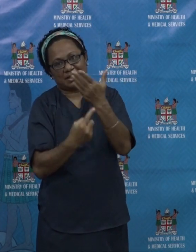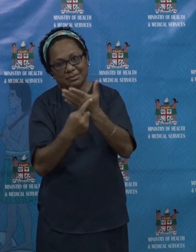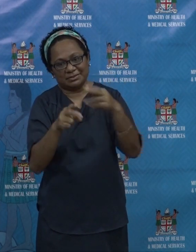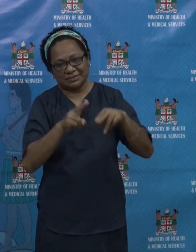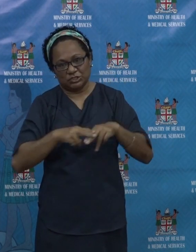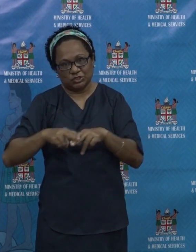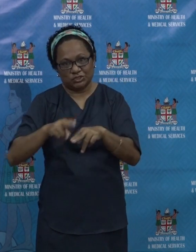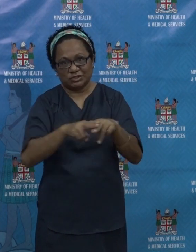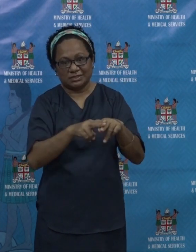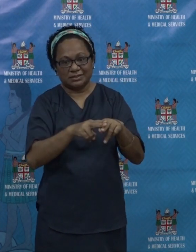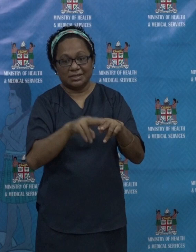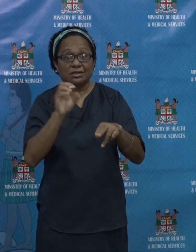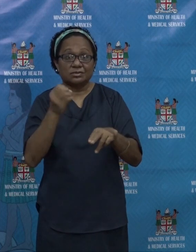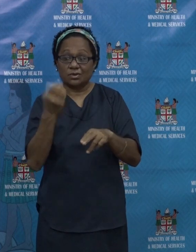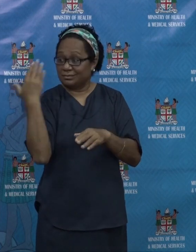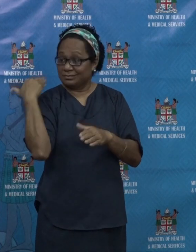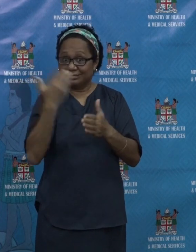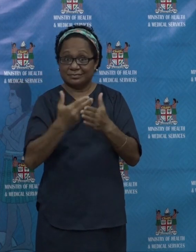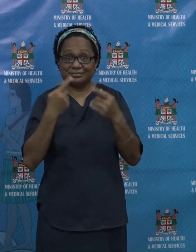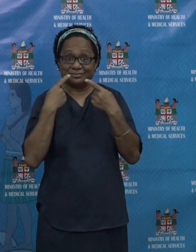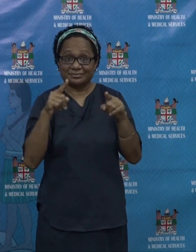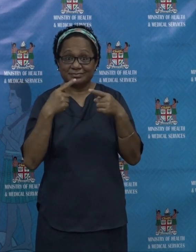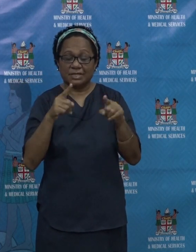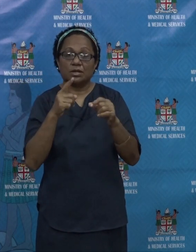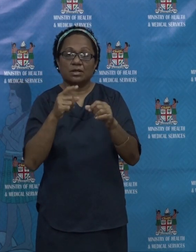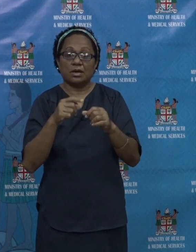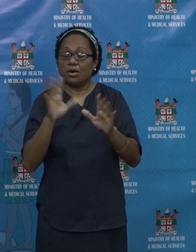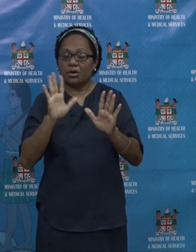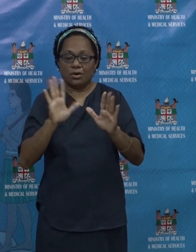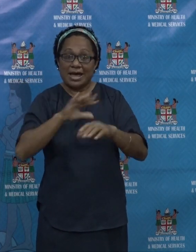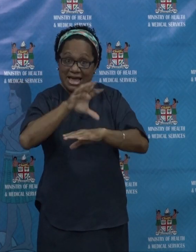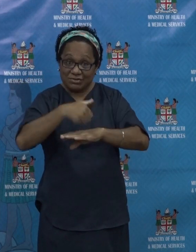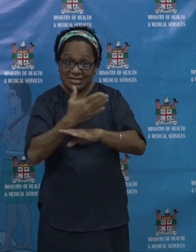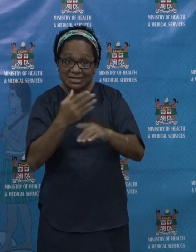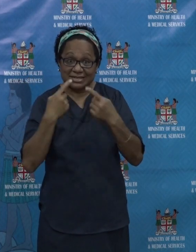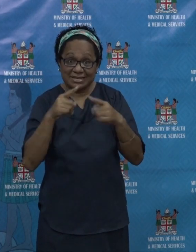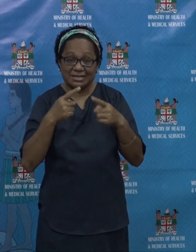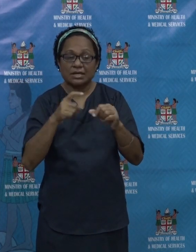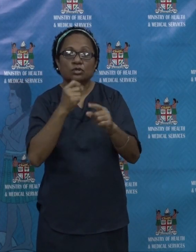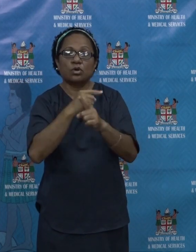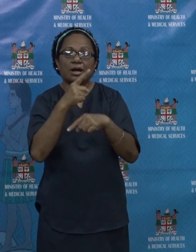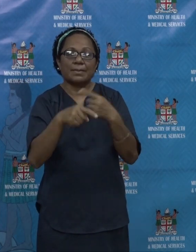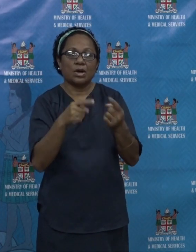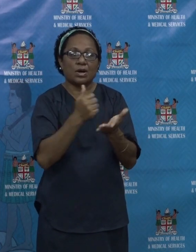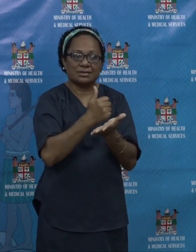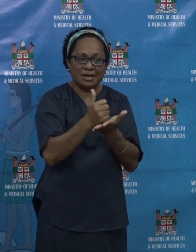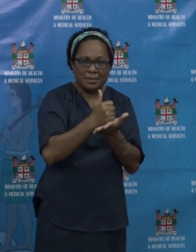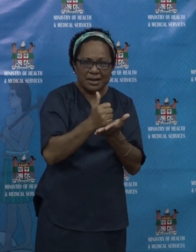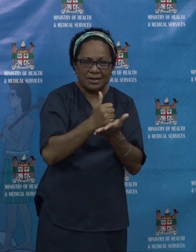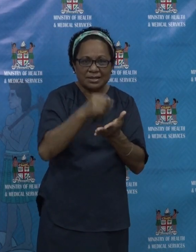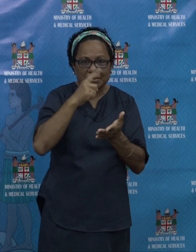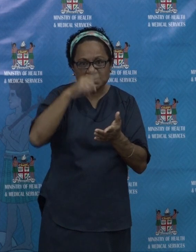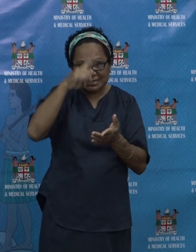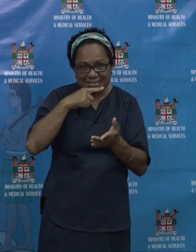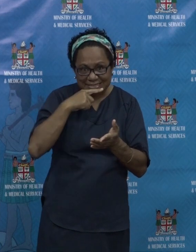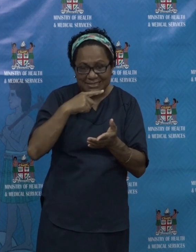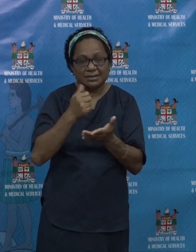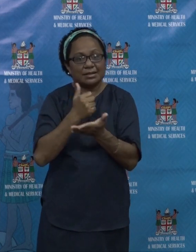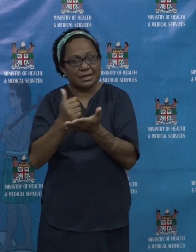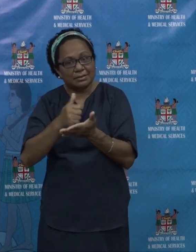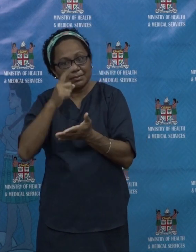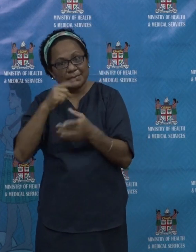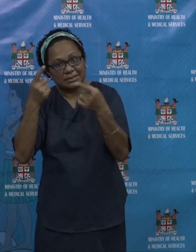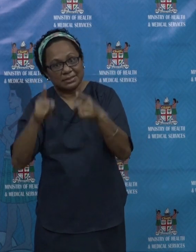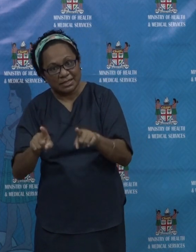In our daily statements, we talk about the daily toll in terms of cases and lives lost.